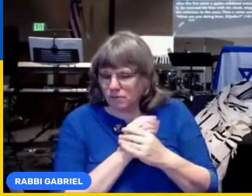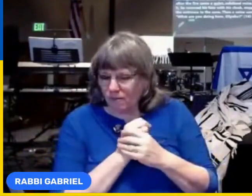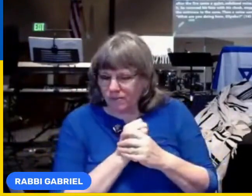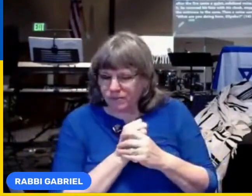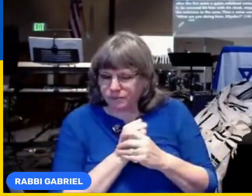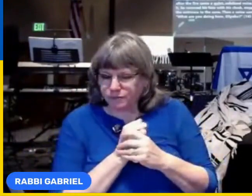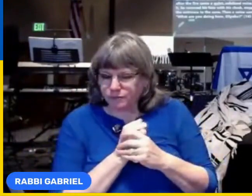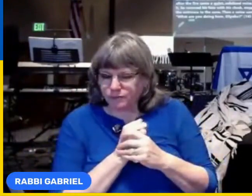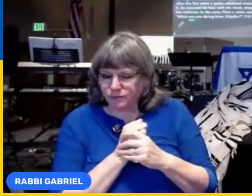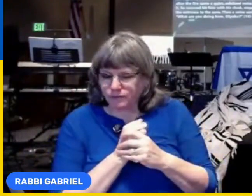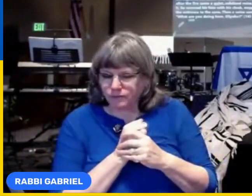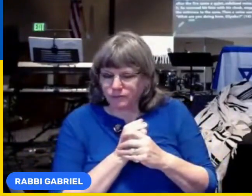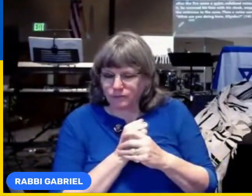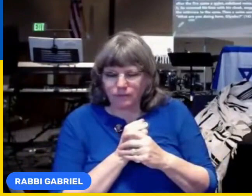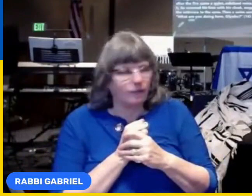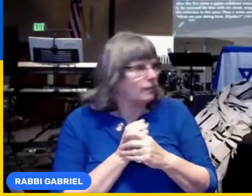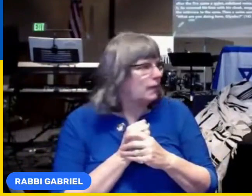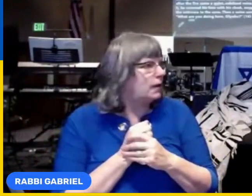Hashem.